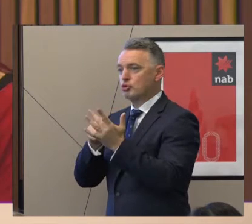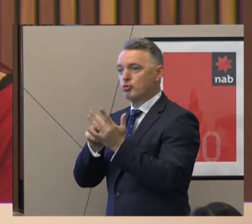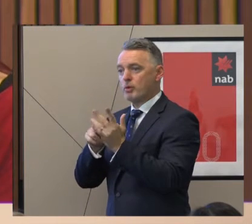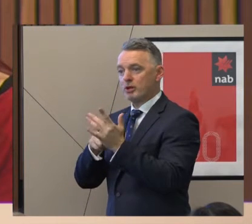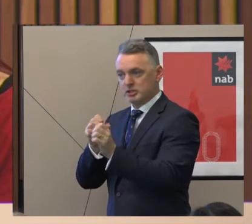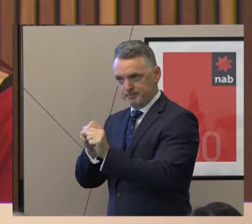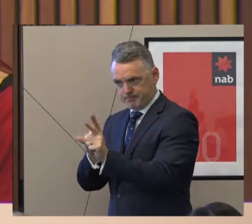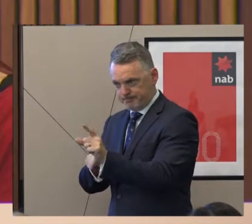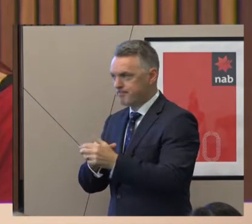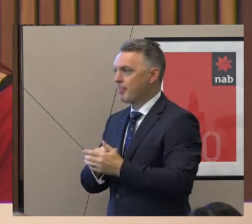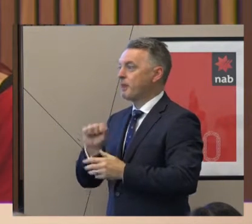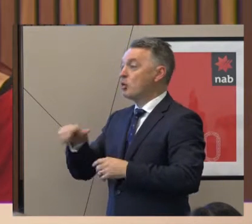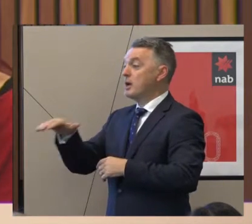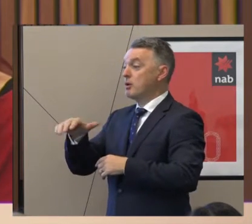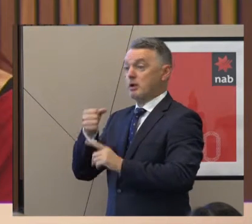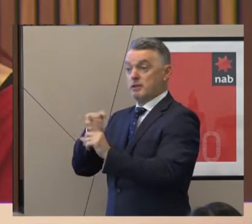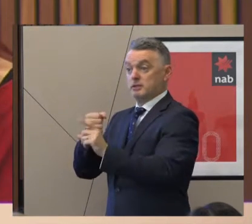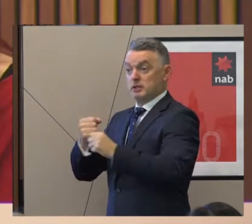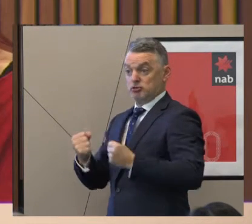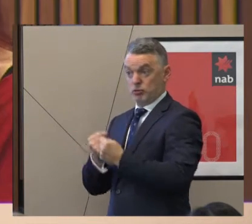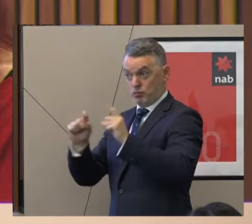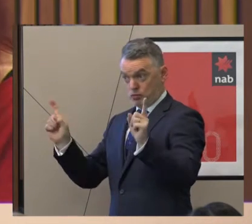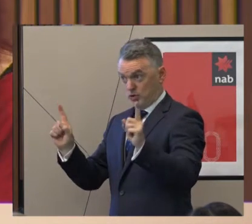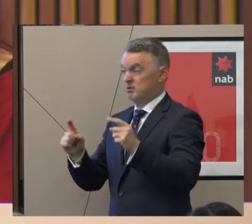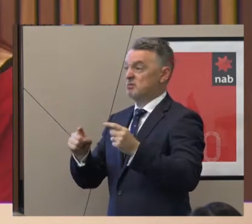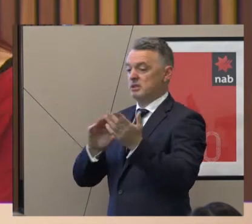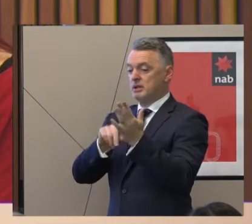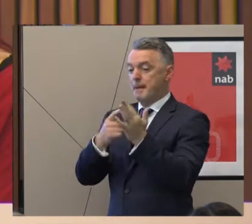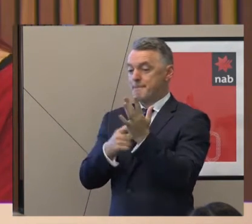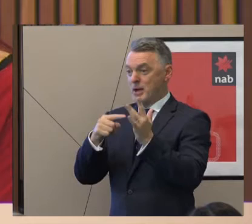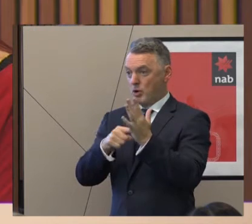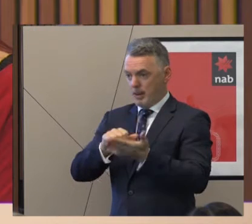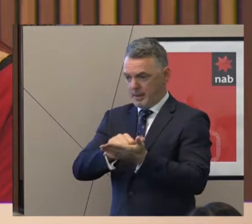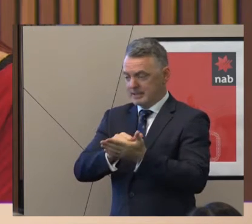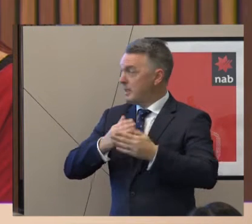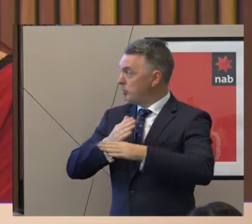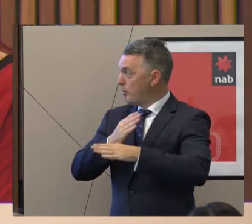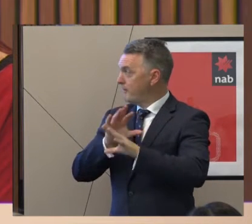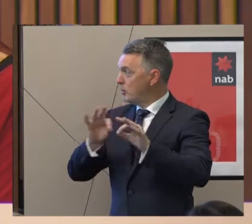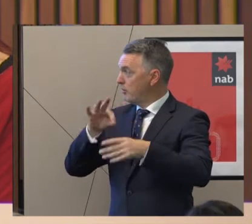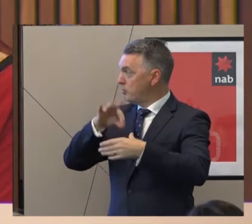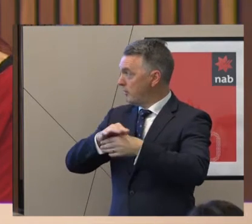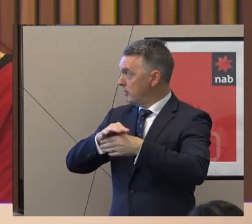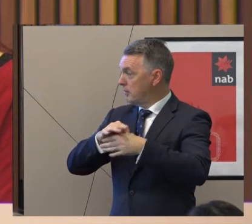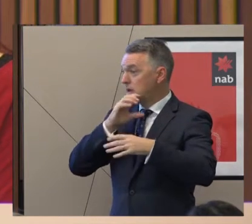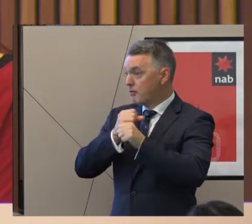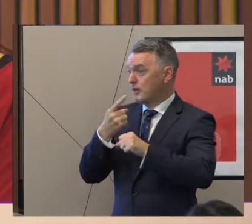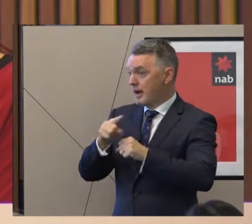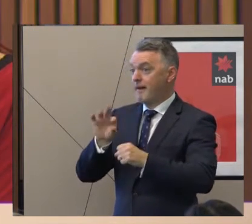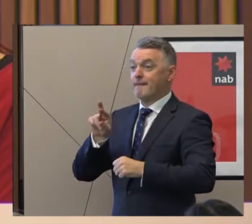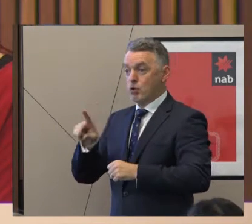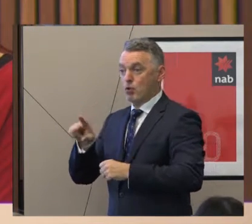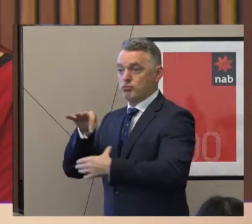Her advocacy areas of interest are wide-ranging and include merit-based employment in the not-for-profit, government and